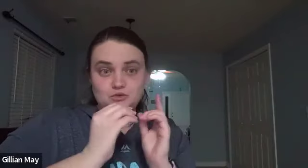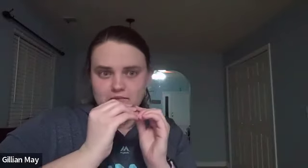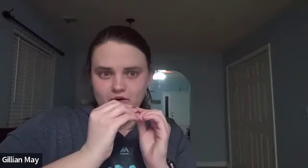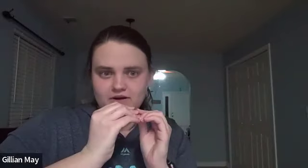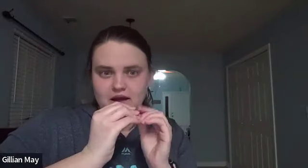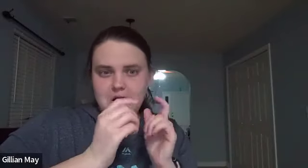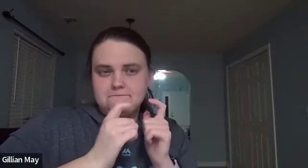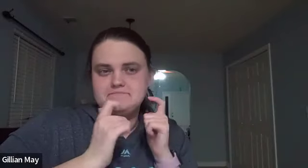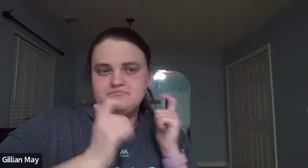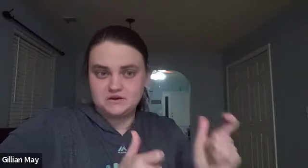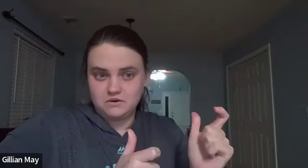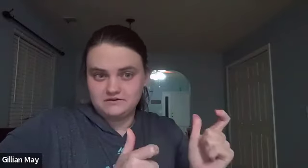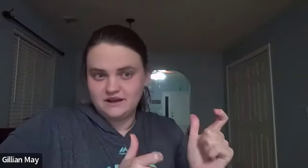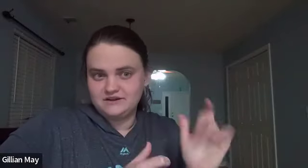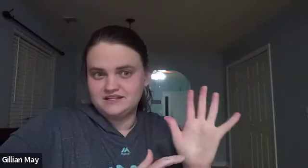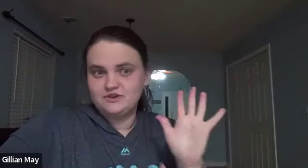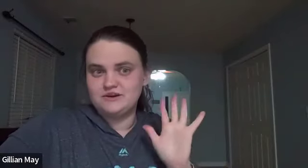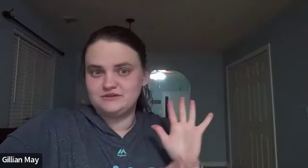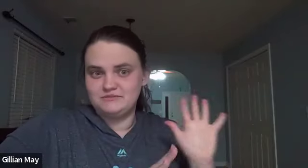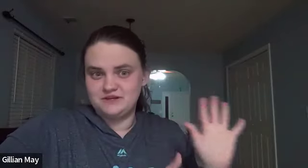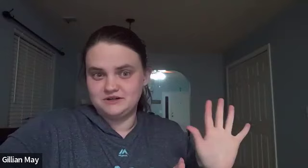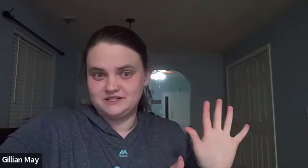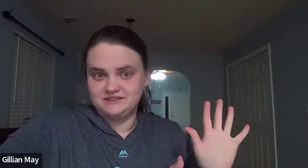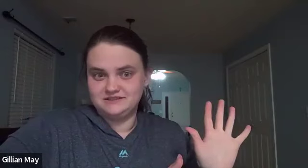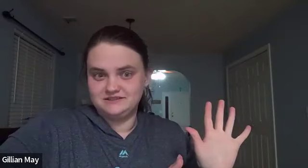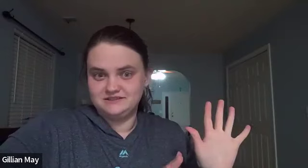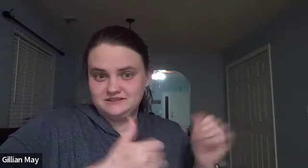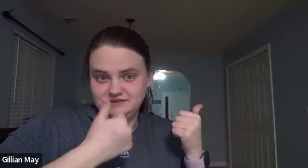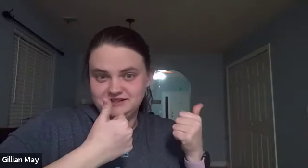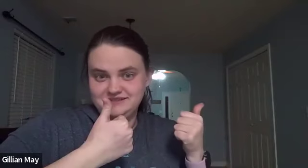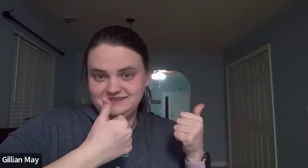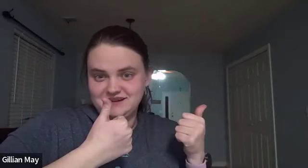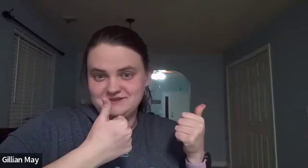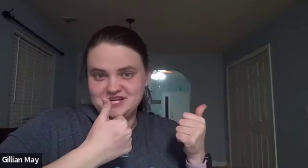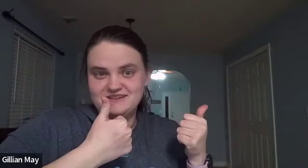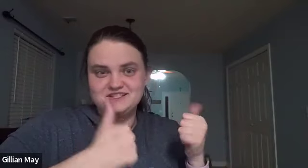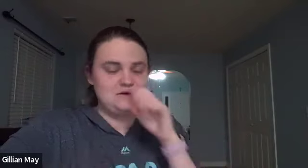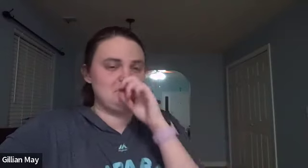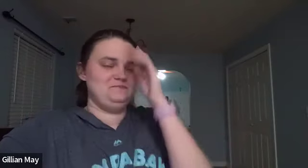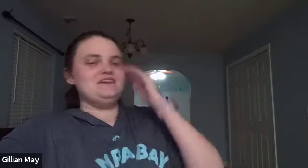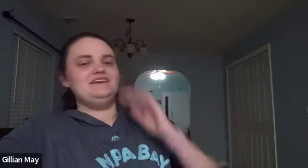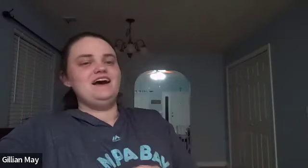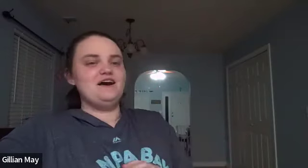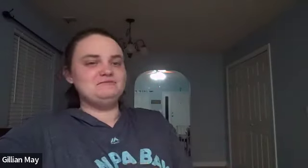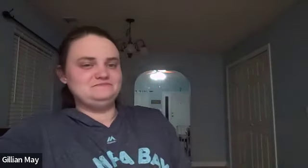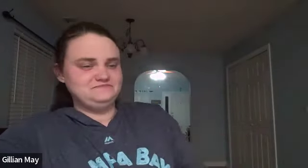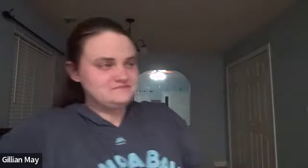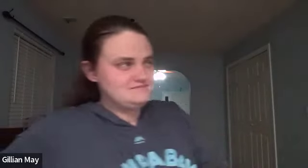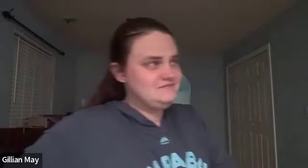one more, a big word. How do you guys feel about doing a big word? Good? Up for the challenge? Okay. Um,